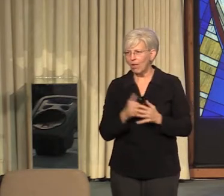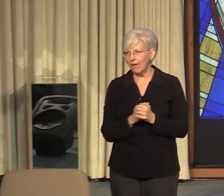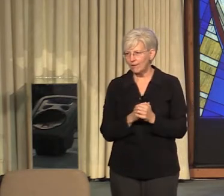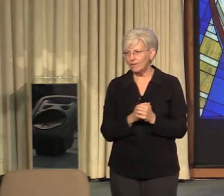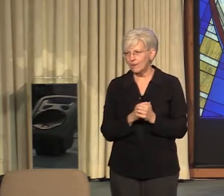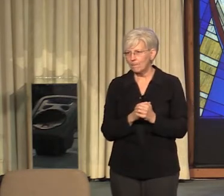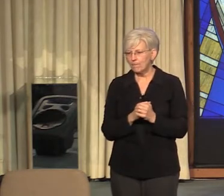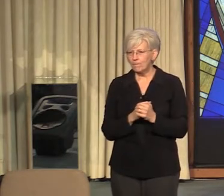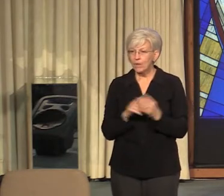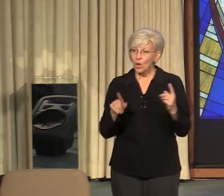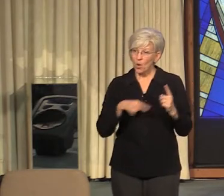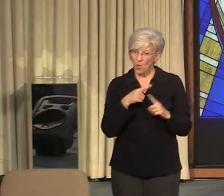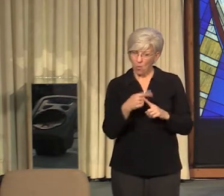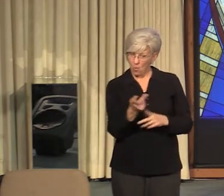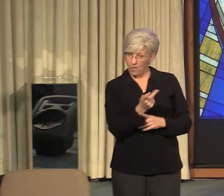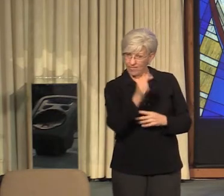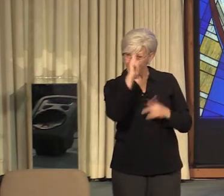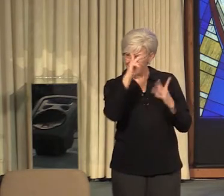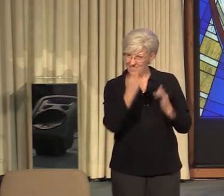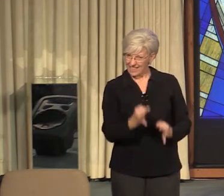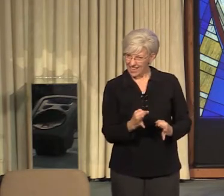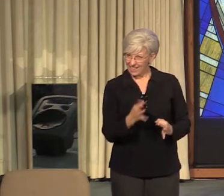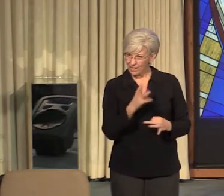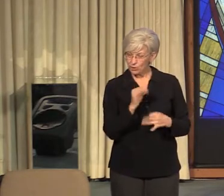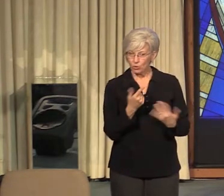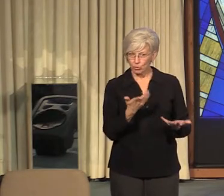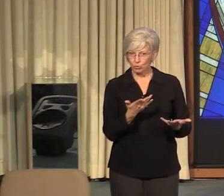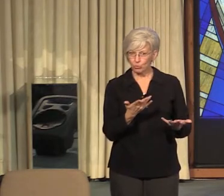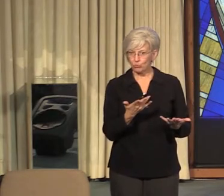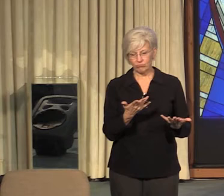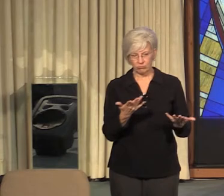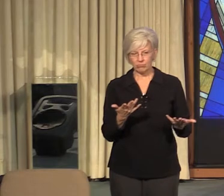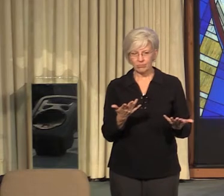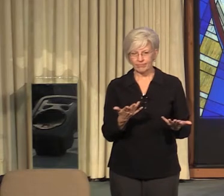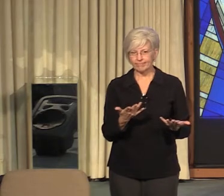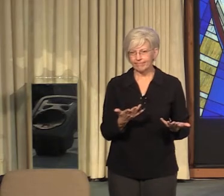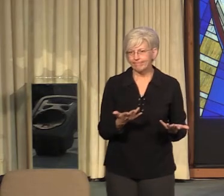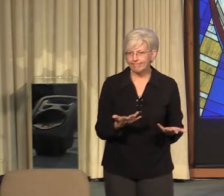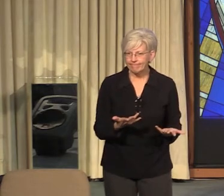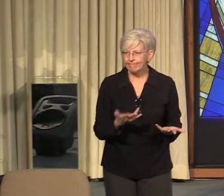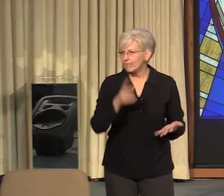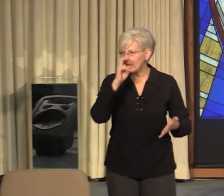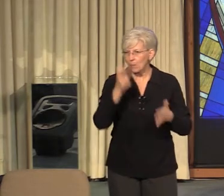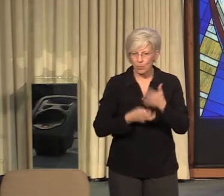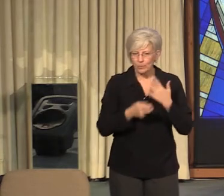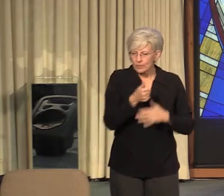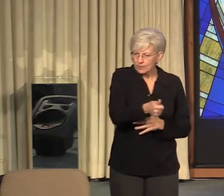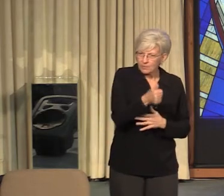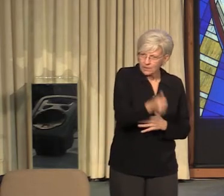When they decided to devote themselves full time to this work,